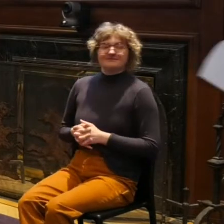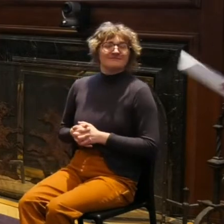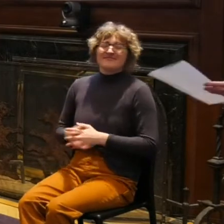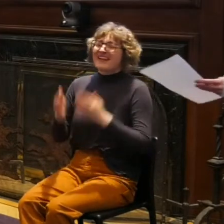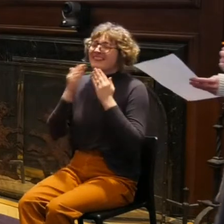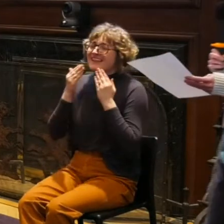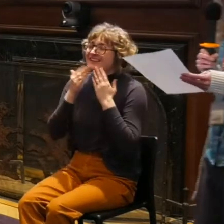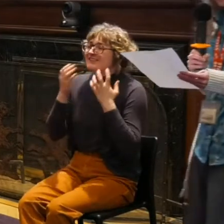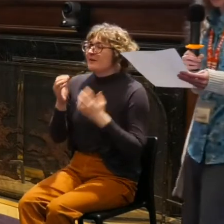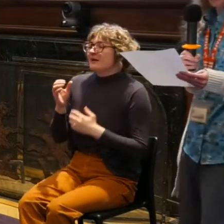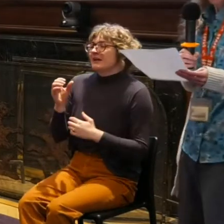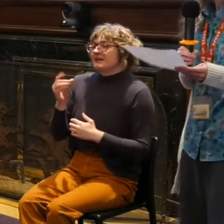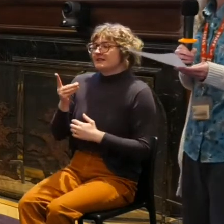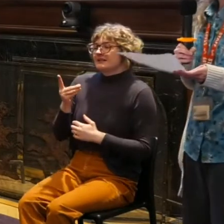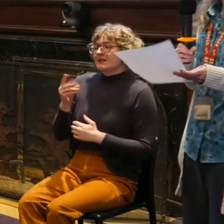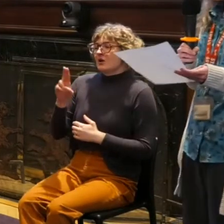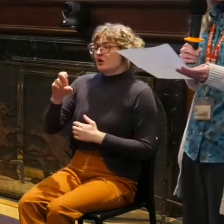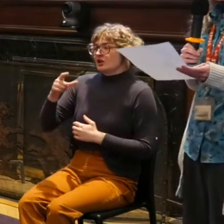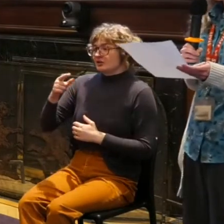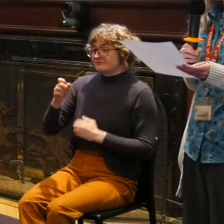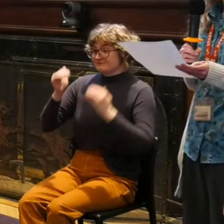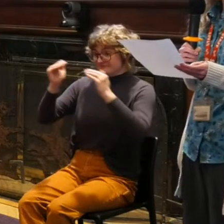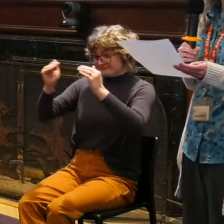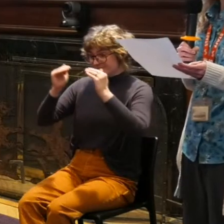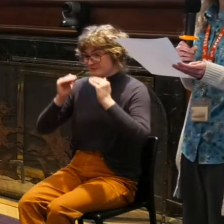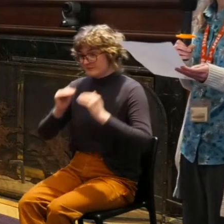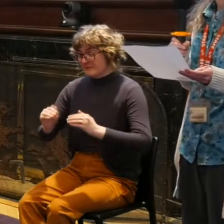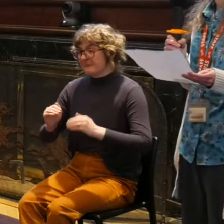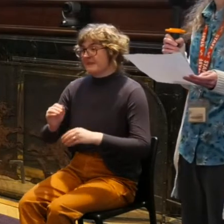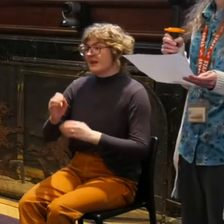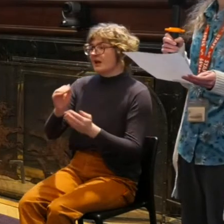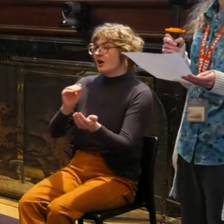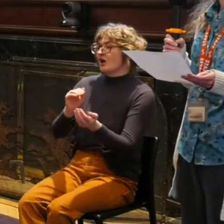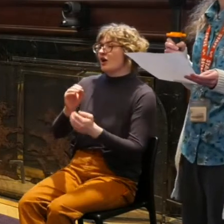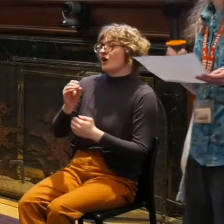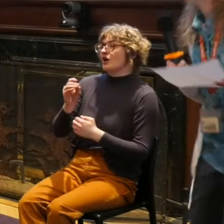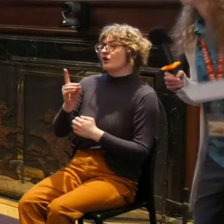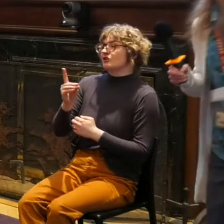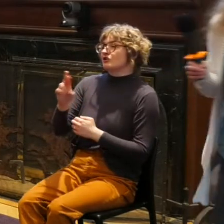Thank you, Doug. Okay, next is Dr. Linda Payne.